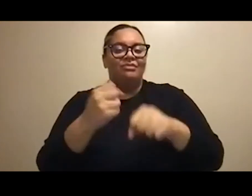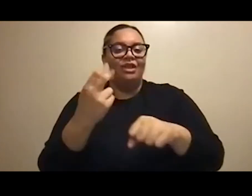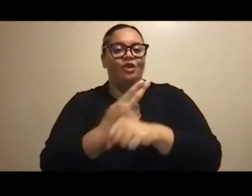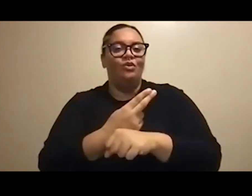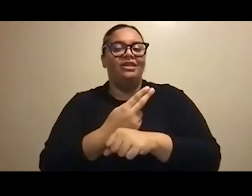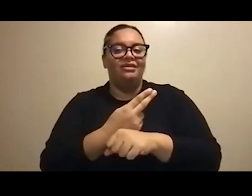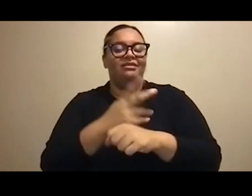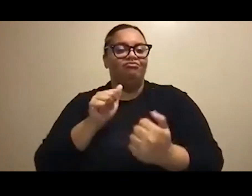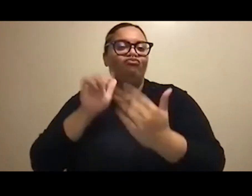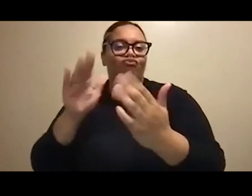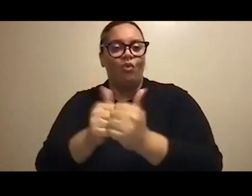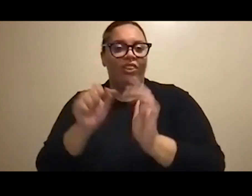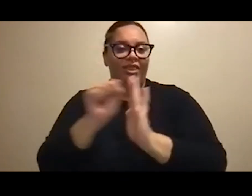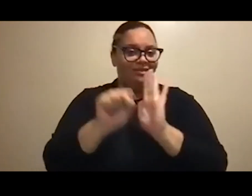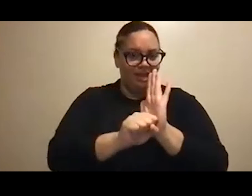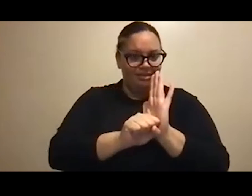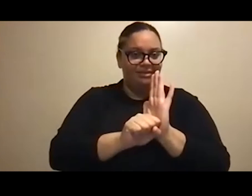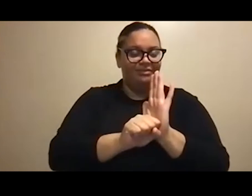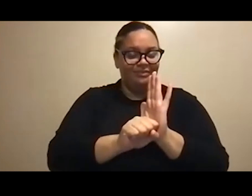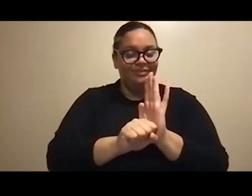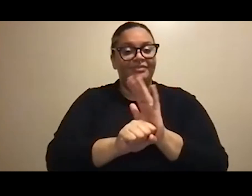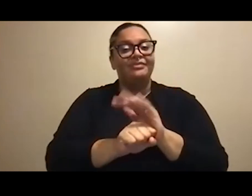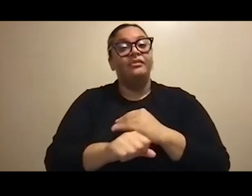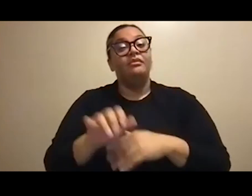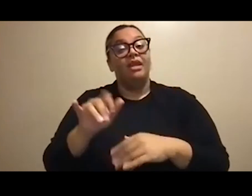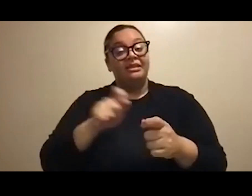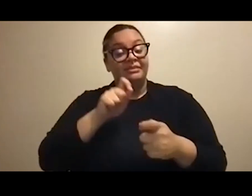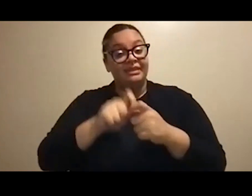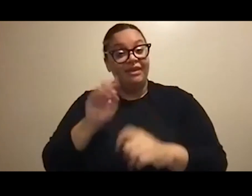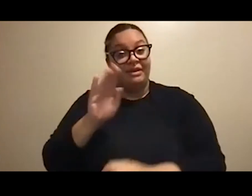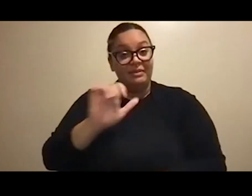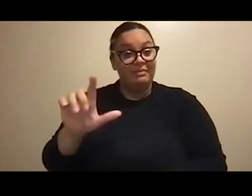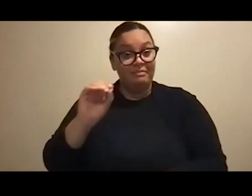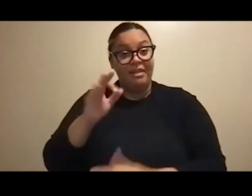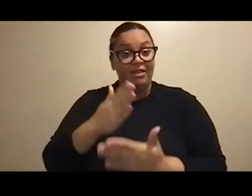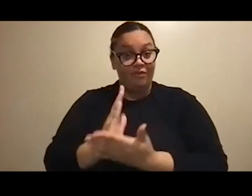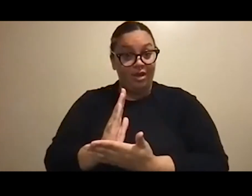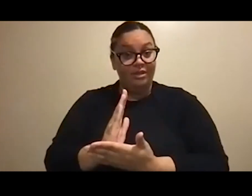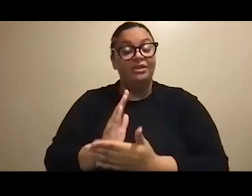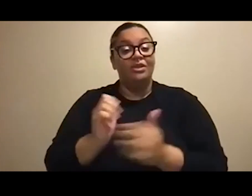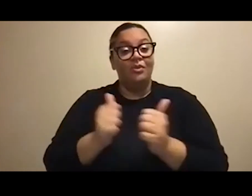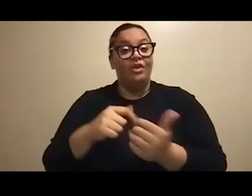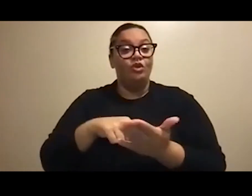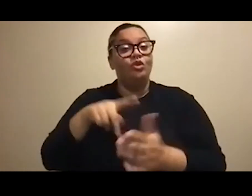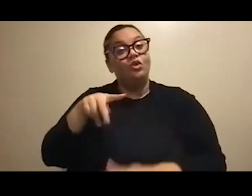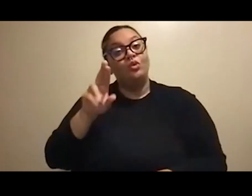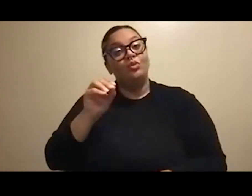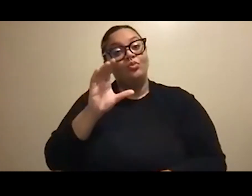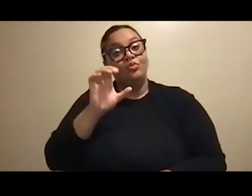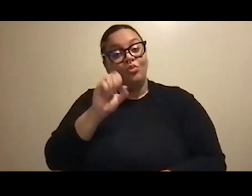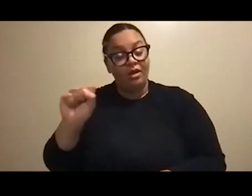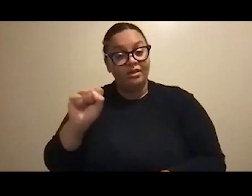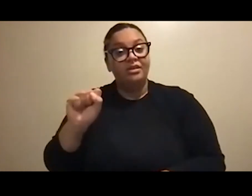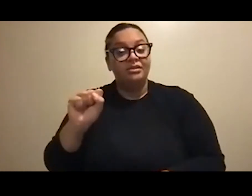It basically converts the specific Bill of Rights protections into due process protections and applies them